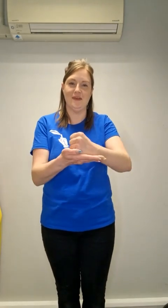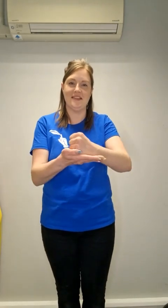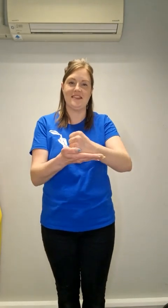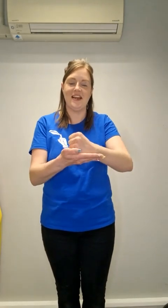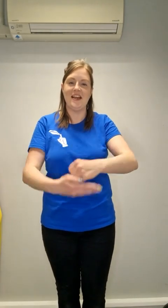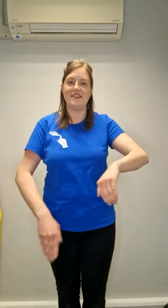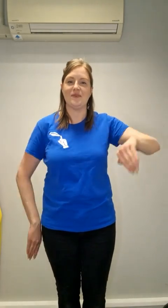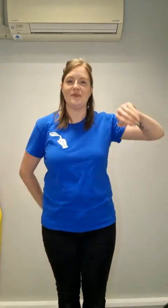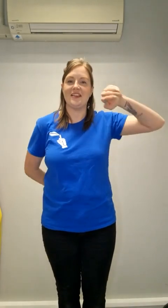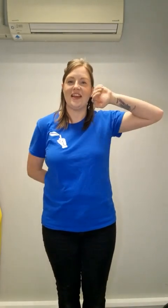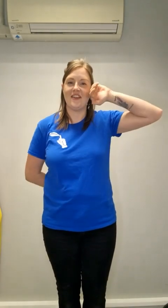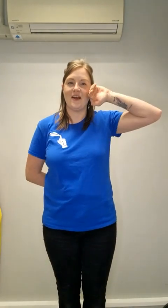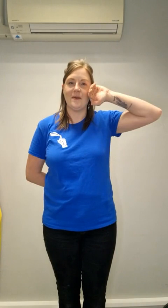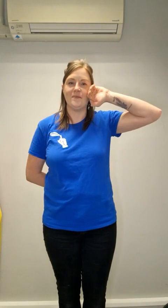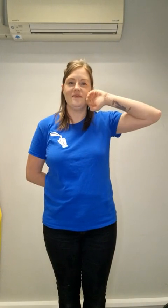forwards. So all together,